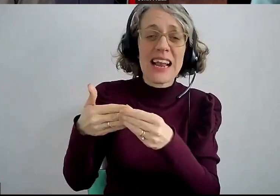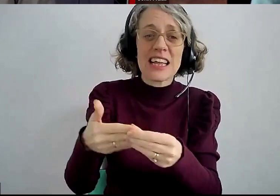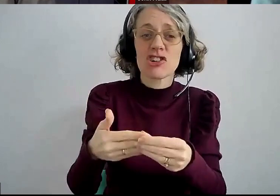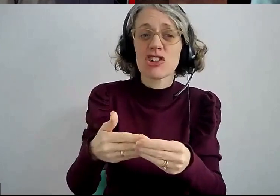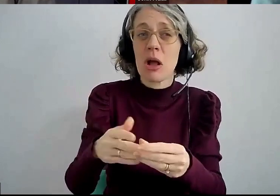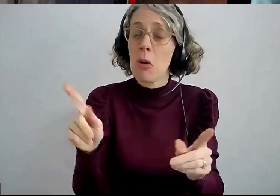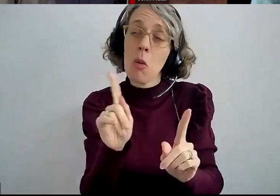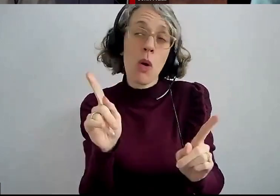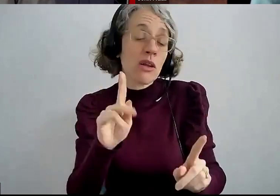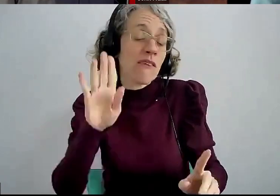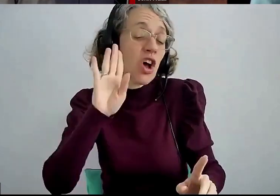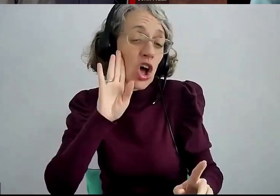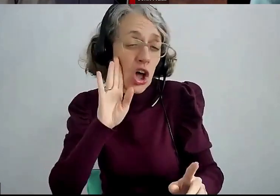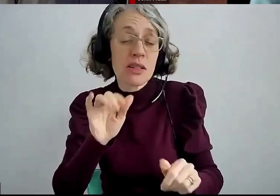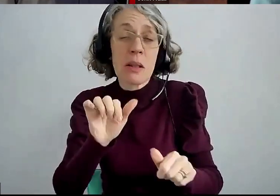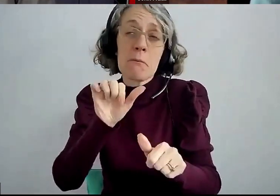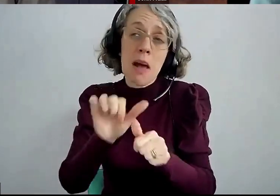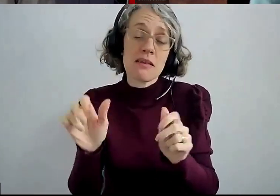I've come across.